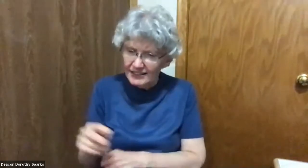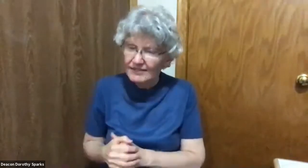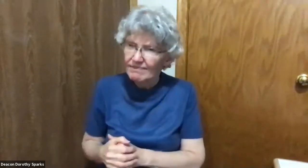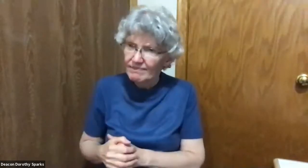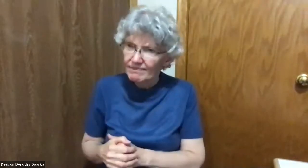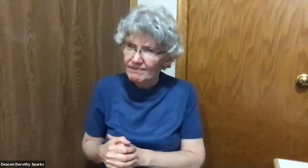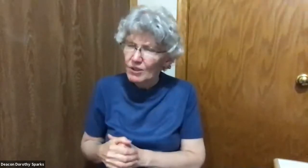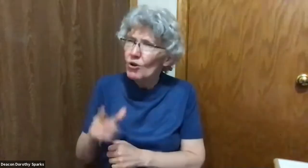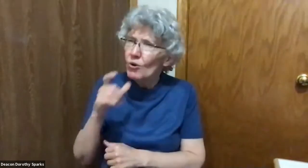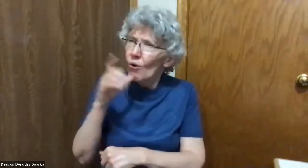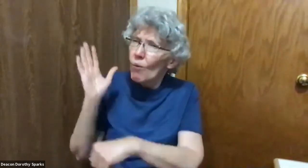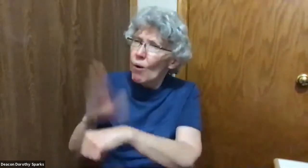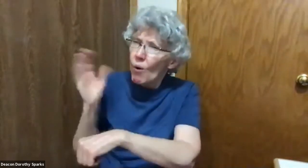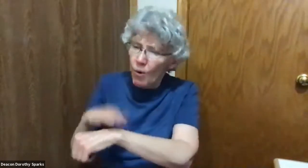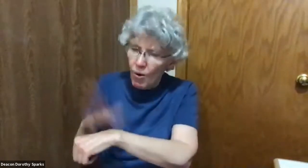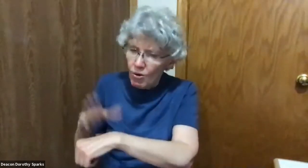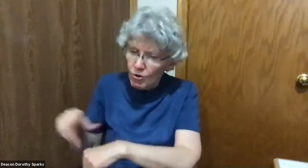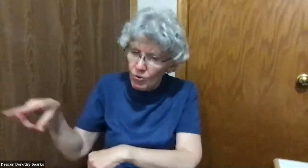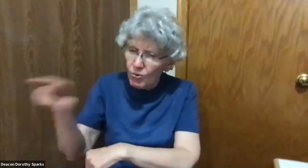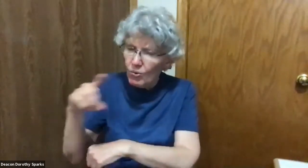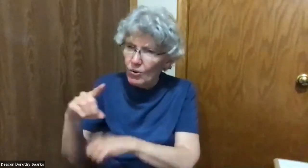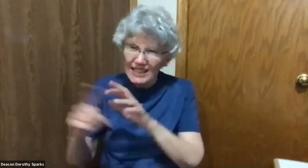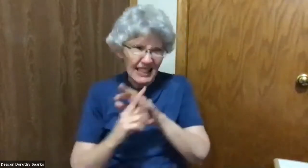"You bunch of snakes,